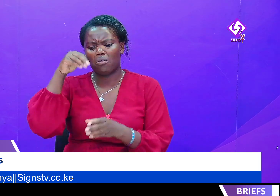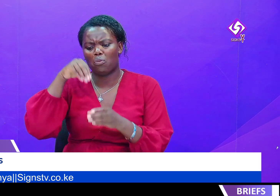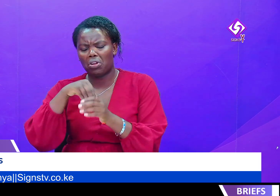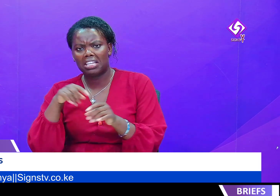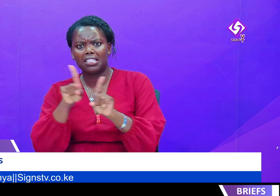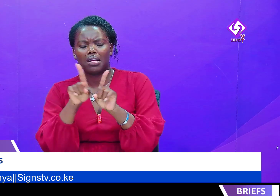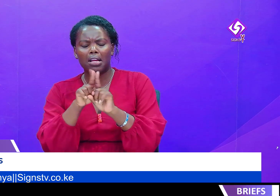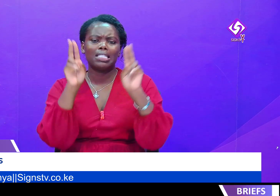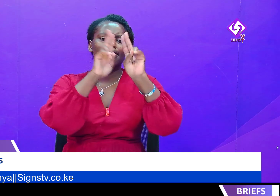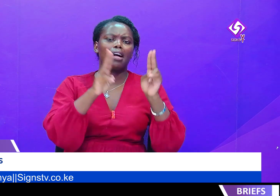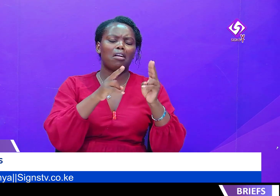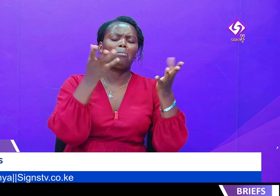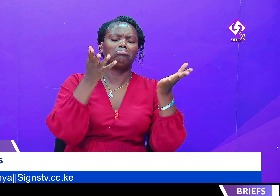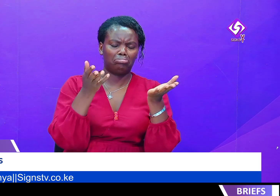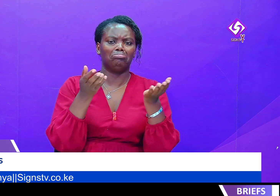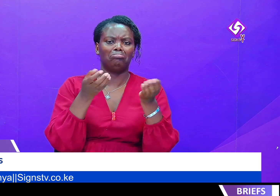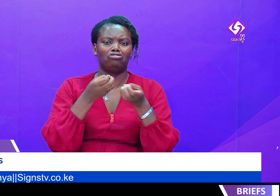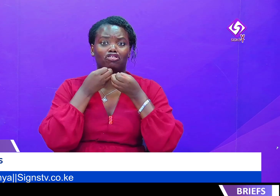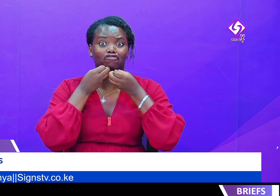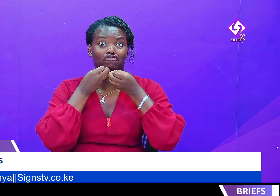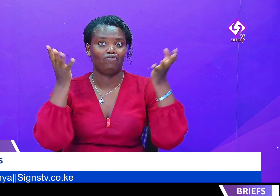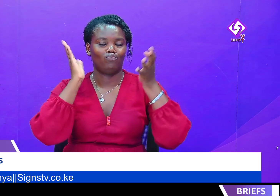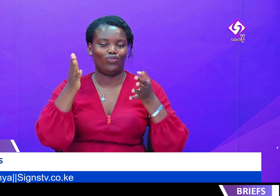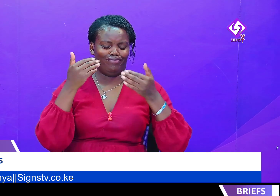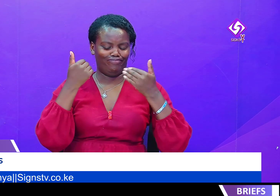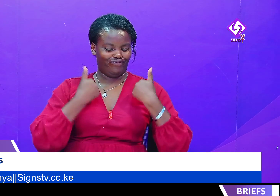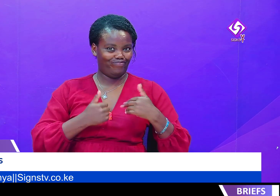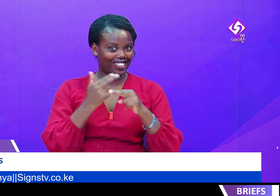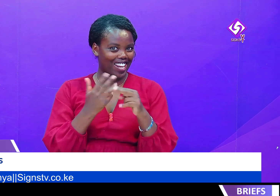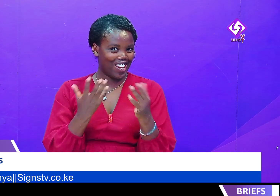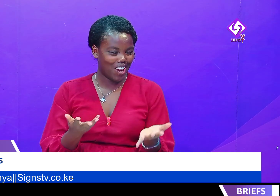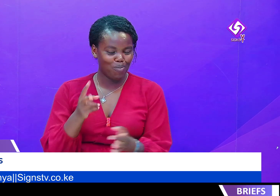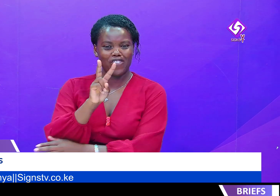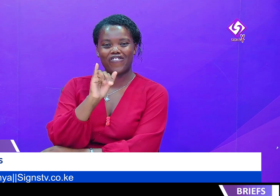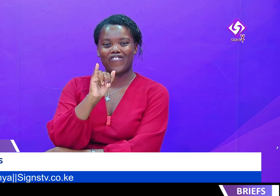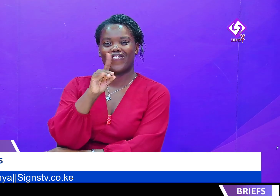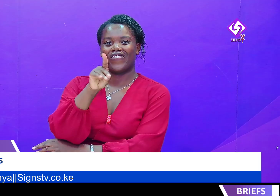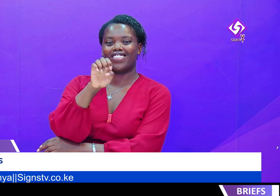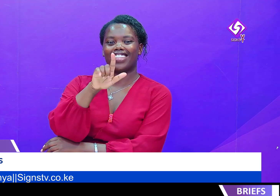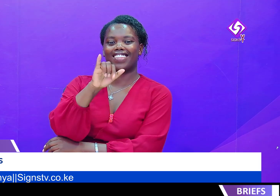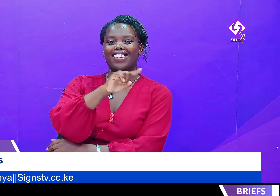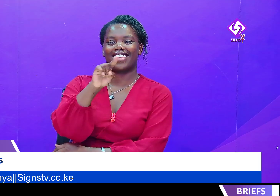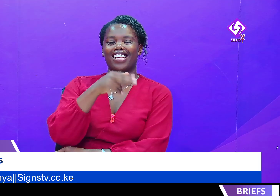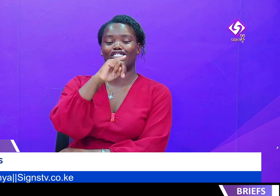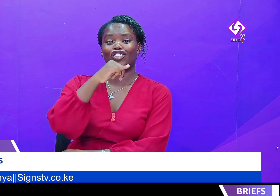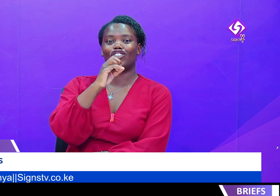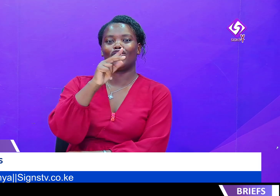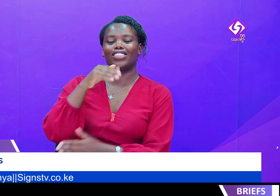Videlis Njoki, and let's inform you what took center stage locally and also internationally. I am your